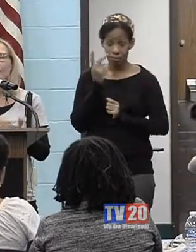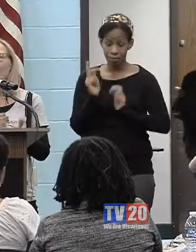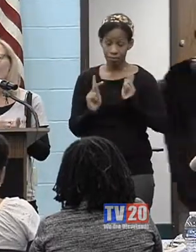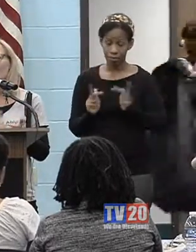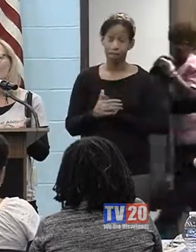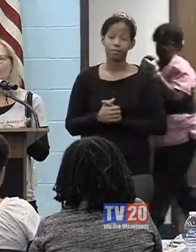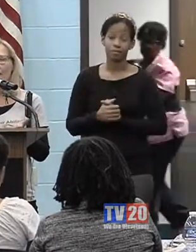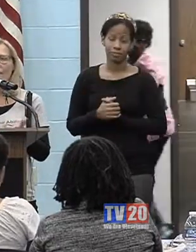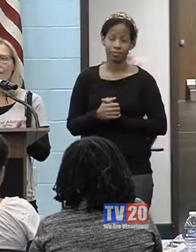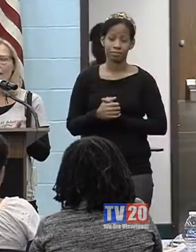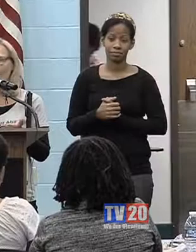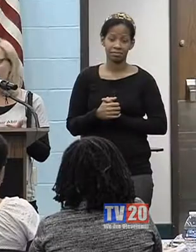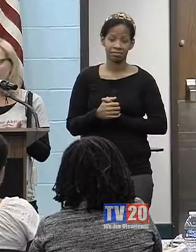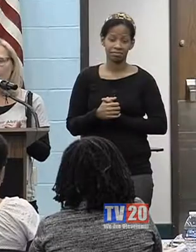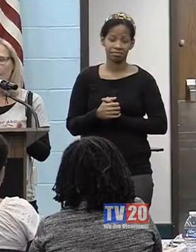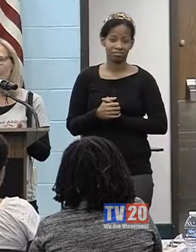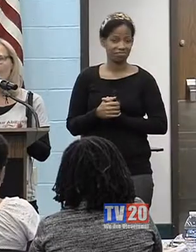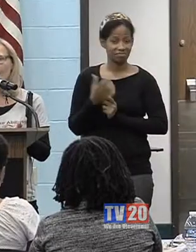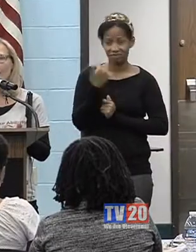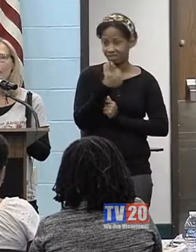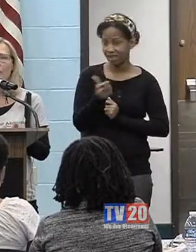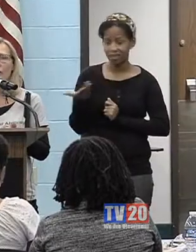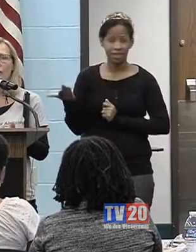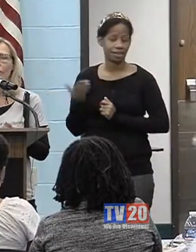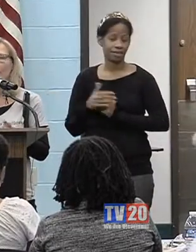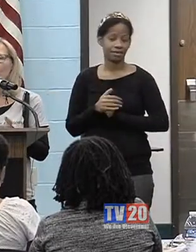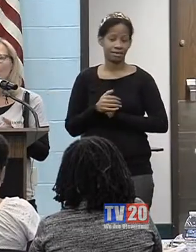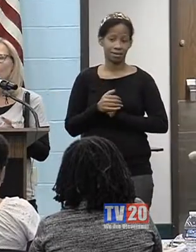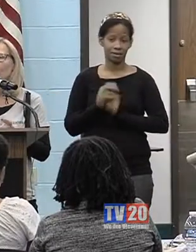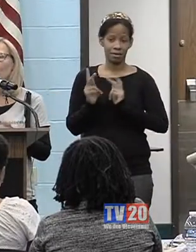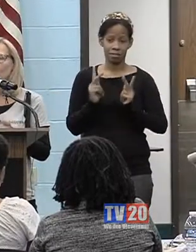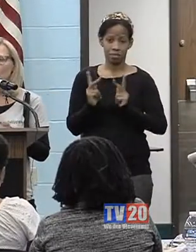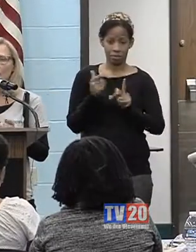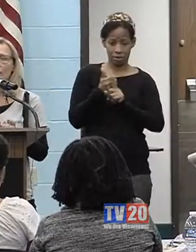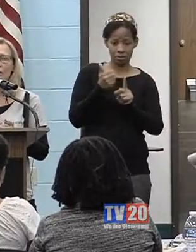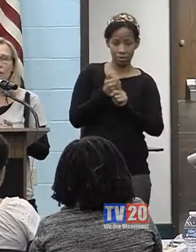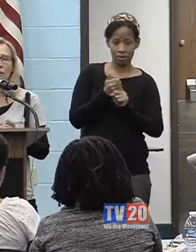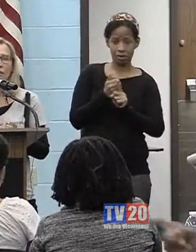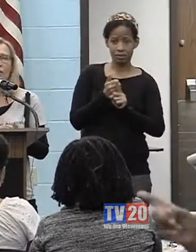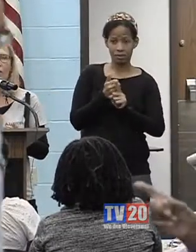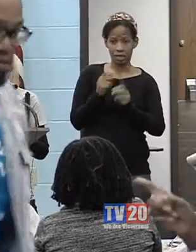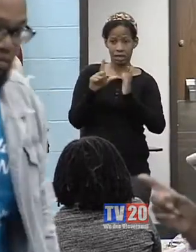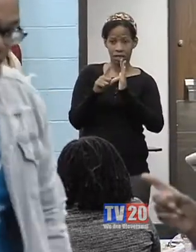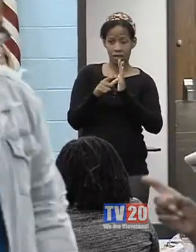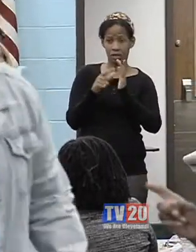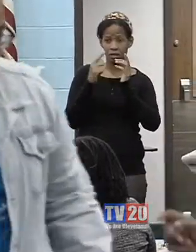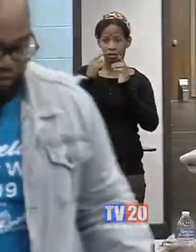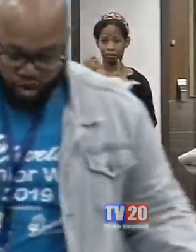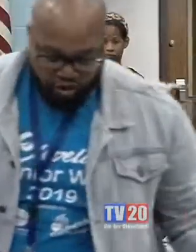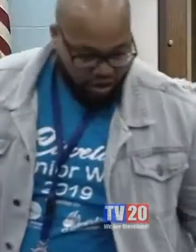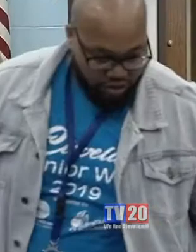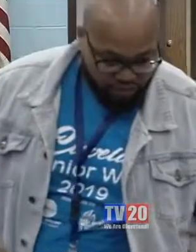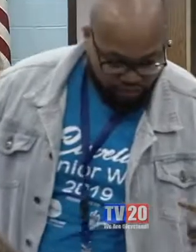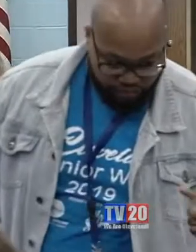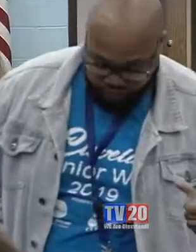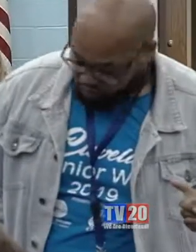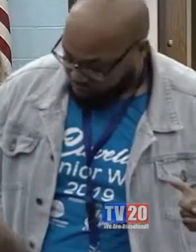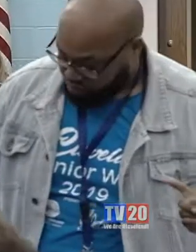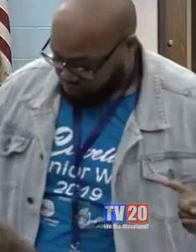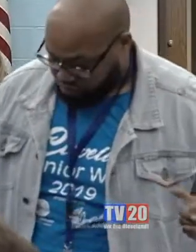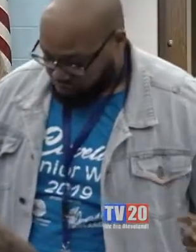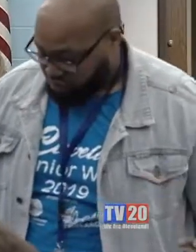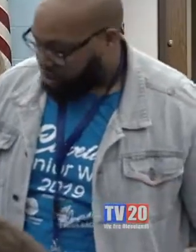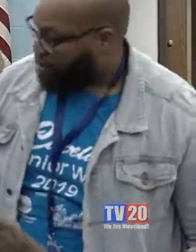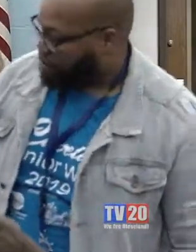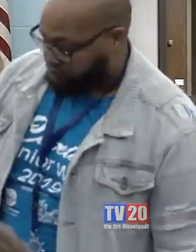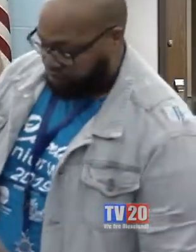And recreation can be the stepping stone for somebody who's losing their vision, learning how to accept their vision loss,